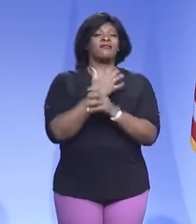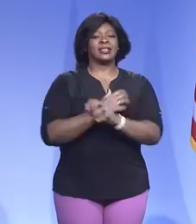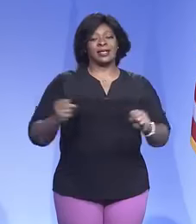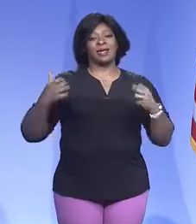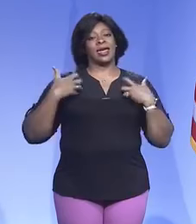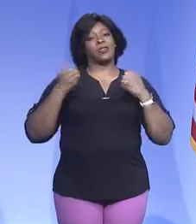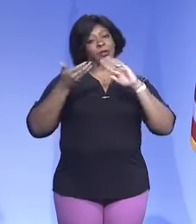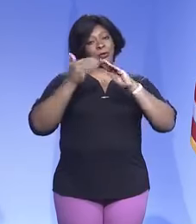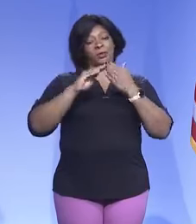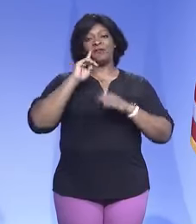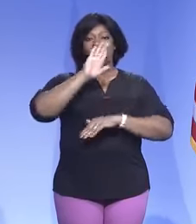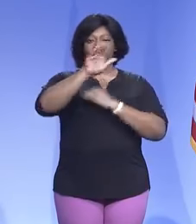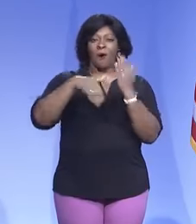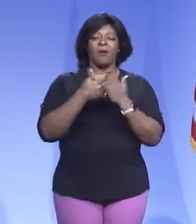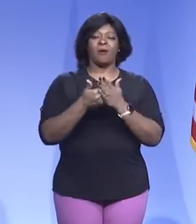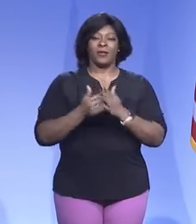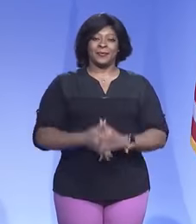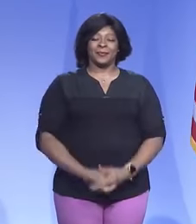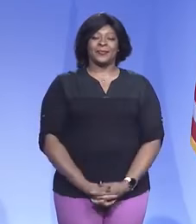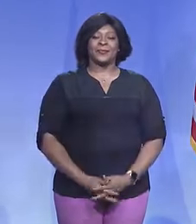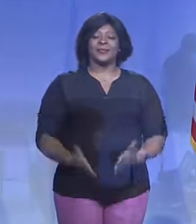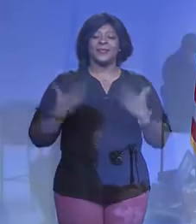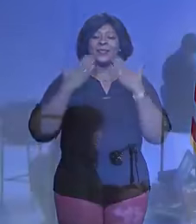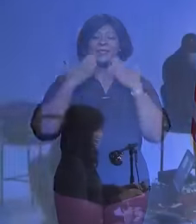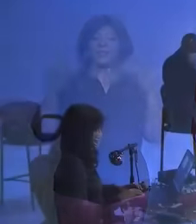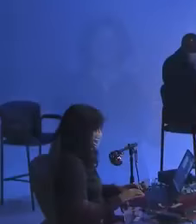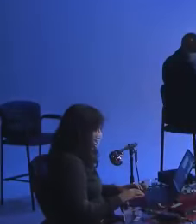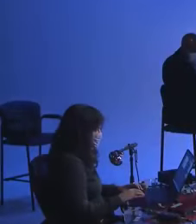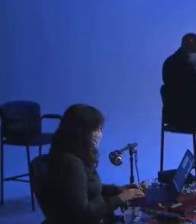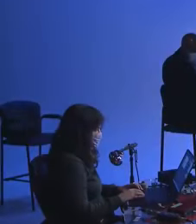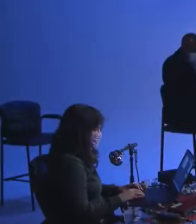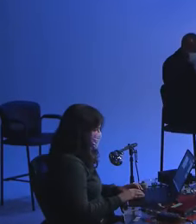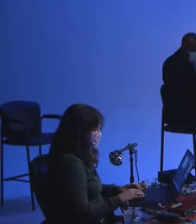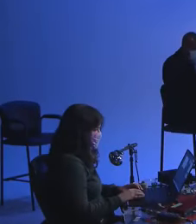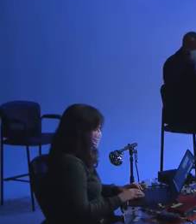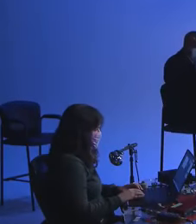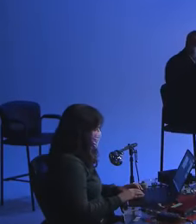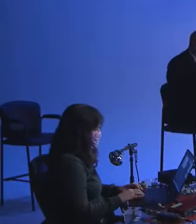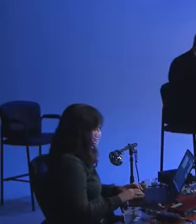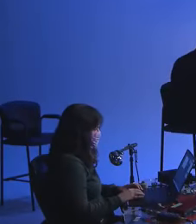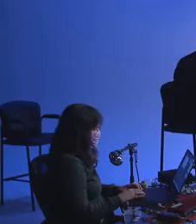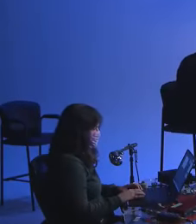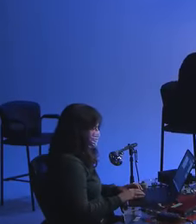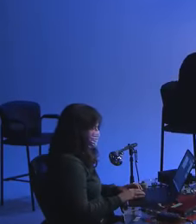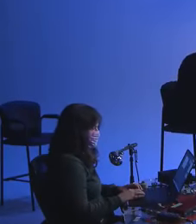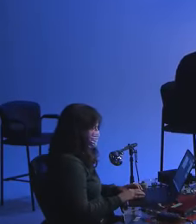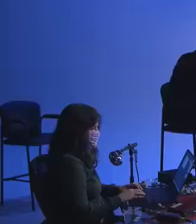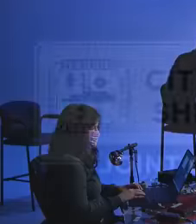and healthy community for all. Thanks, everyone. Stay healthy, and we'll see you back here next week.